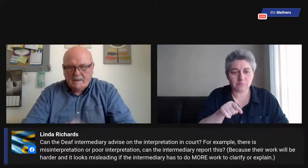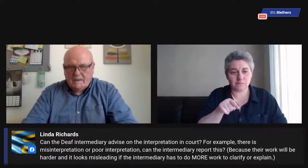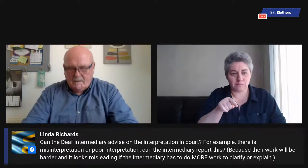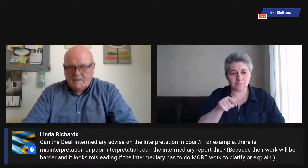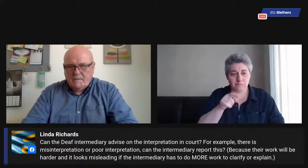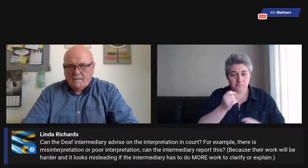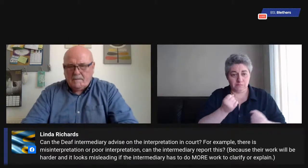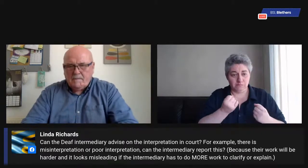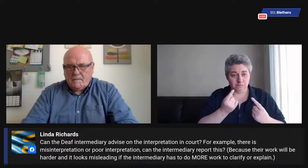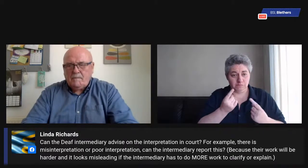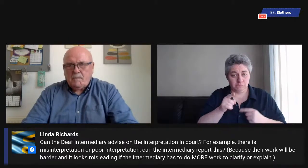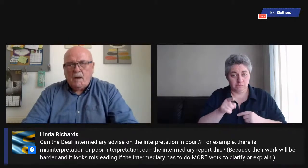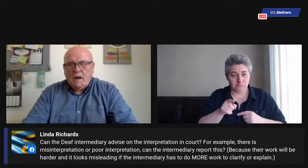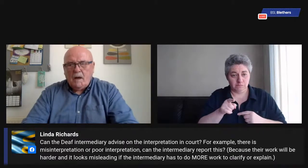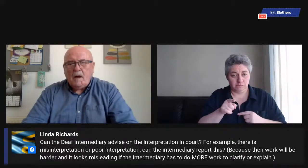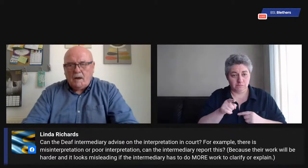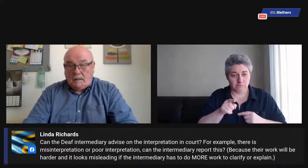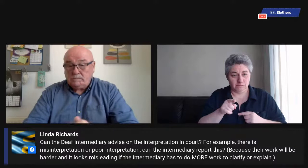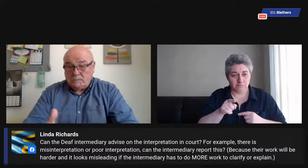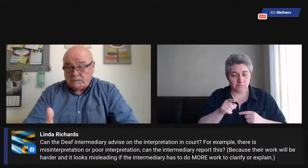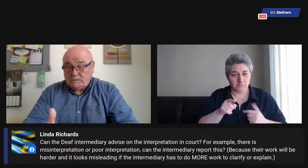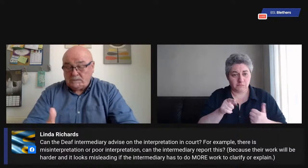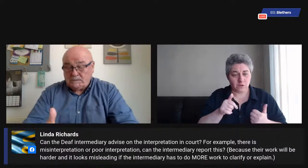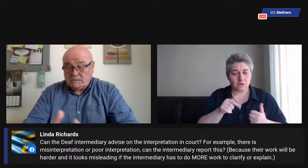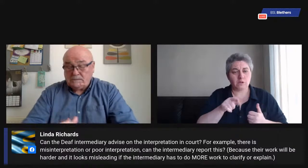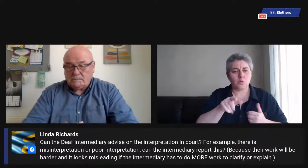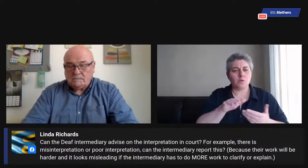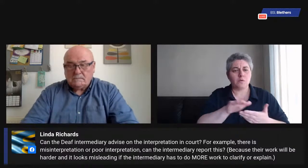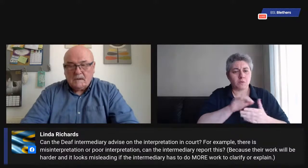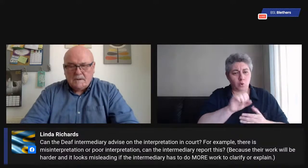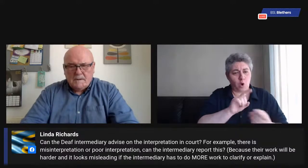poor interpretation, can the intermediary report this?